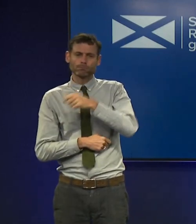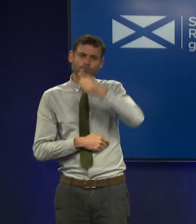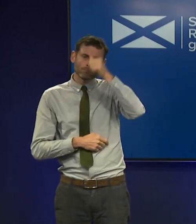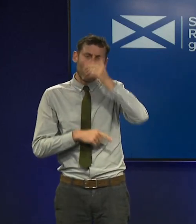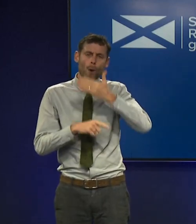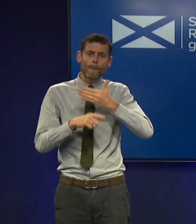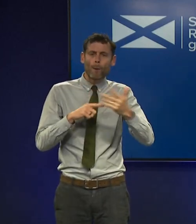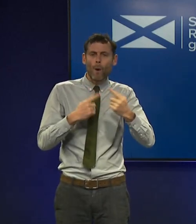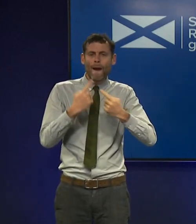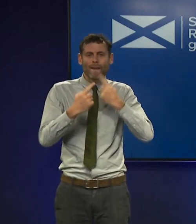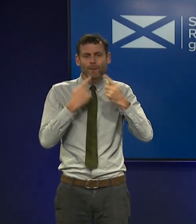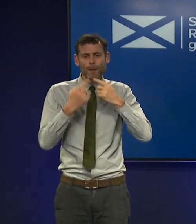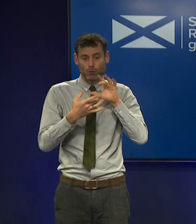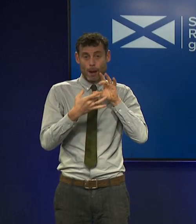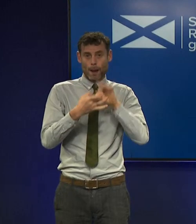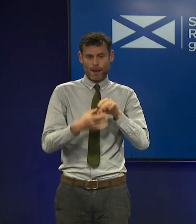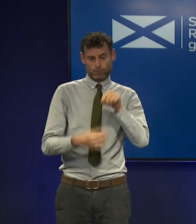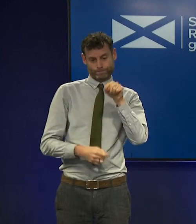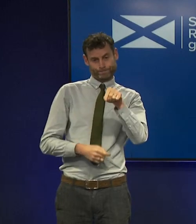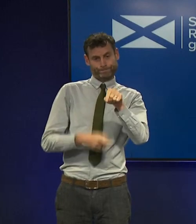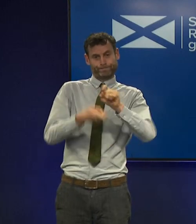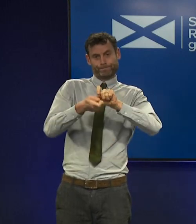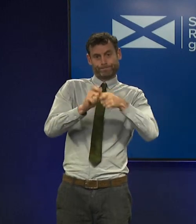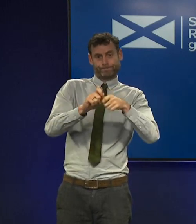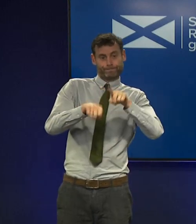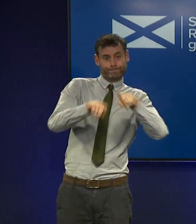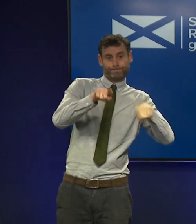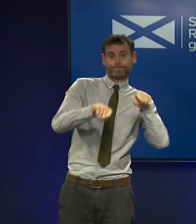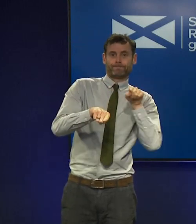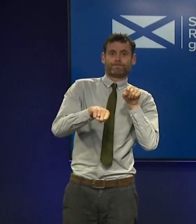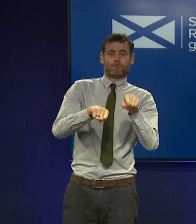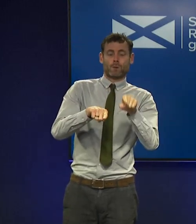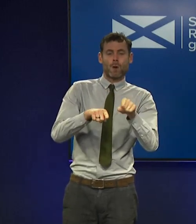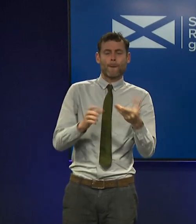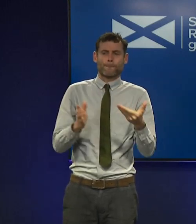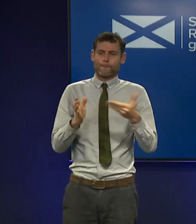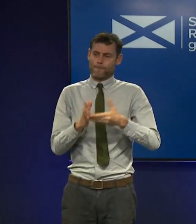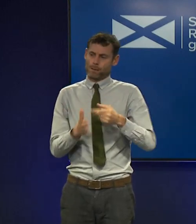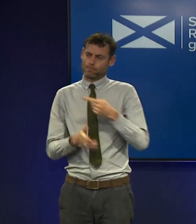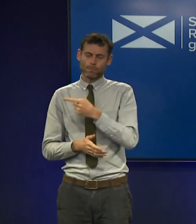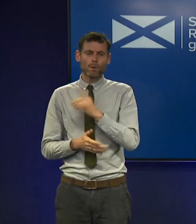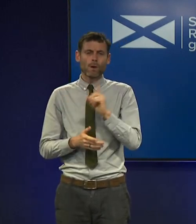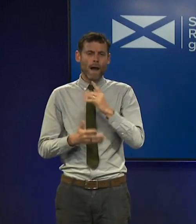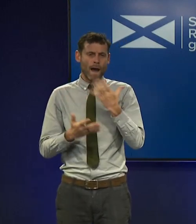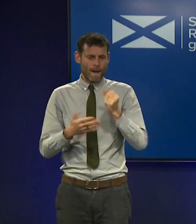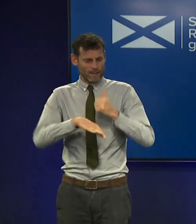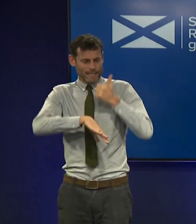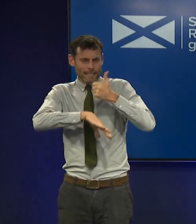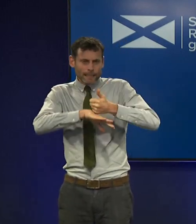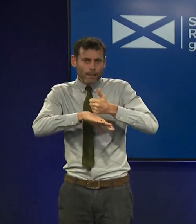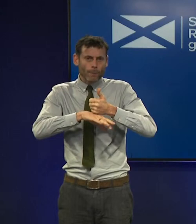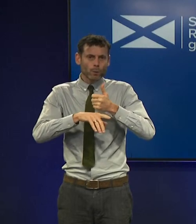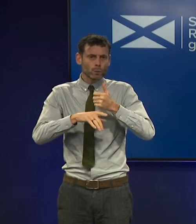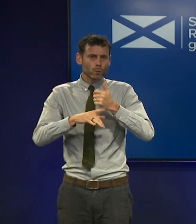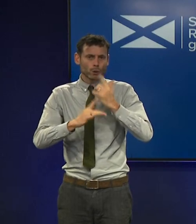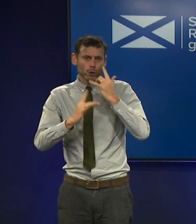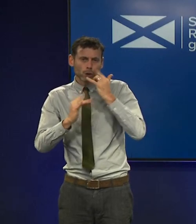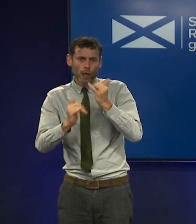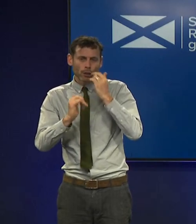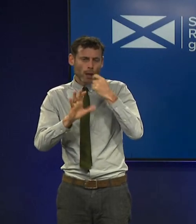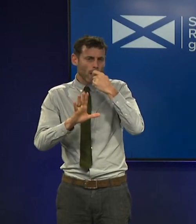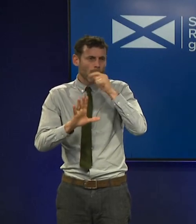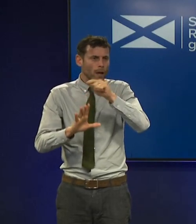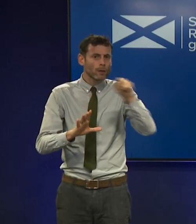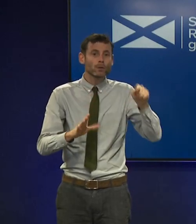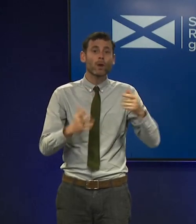information on what we know about the variant, but also, of course, the surveillance exercise that is underway right now in Scotland. I'll go first to Katie